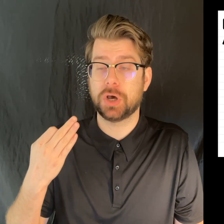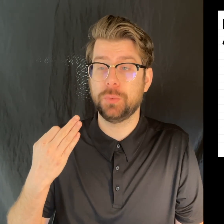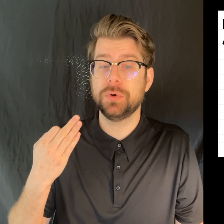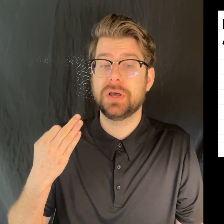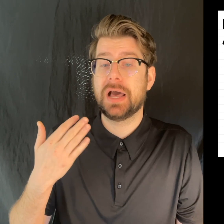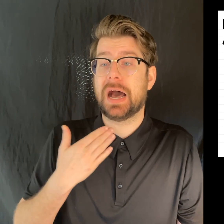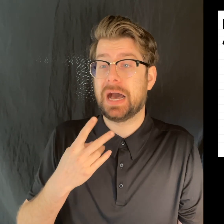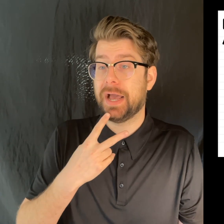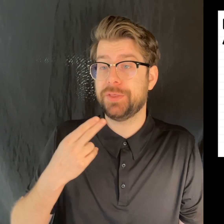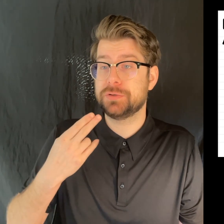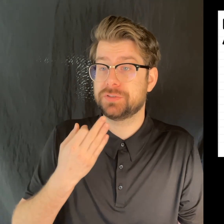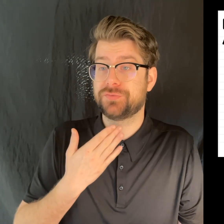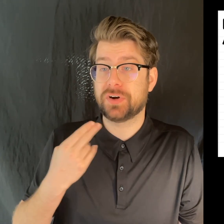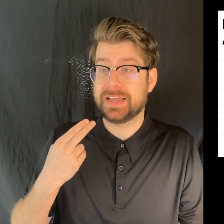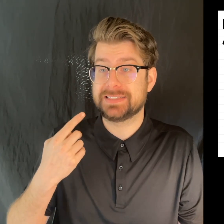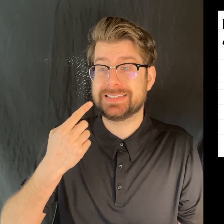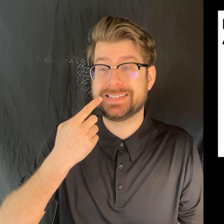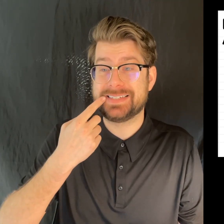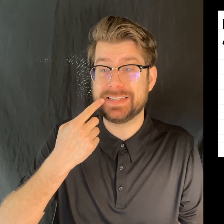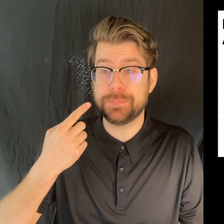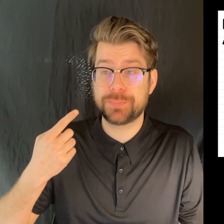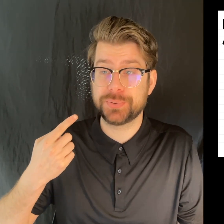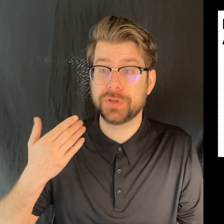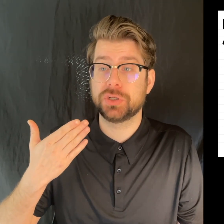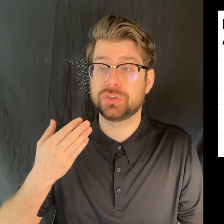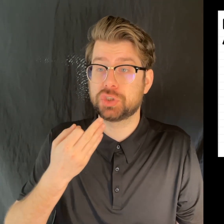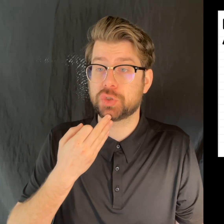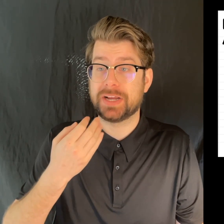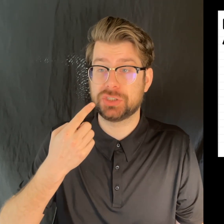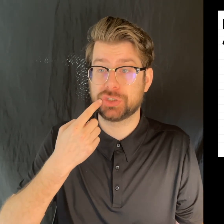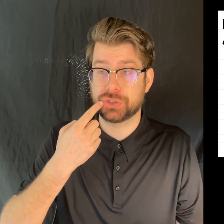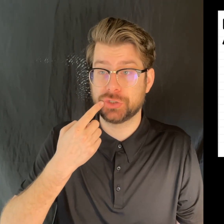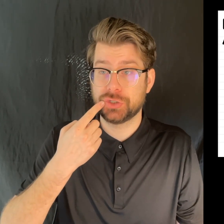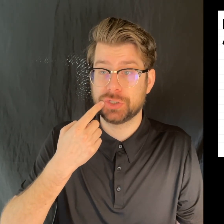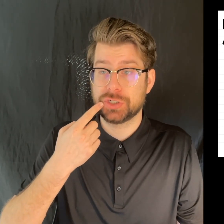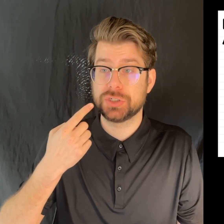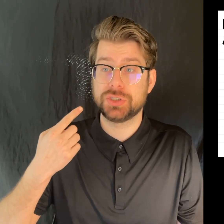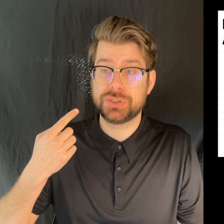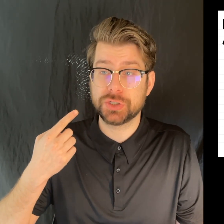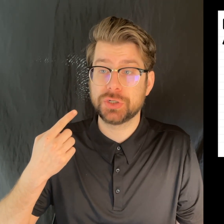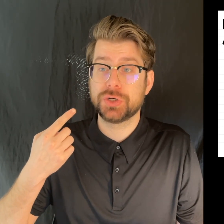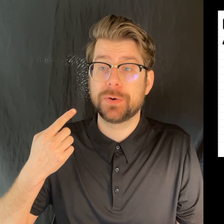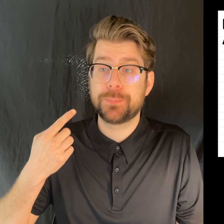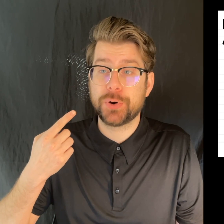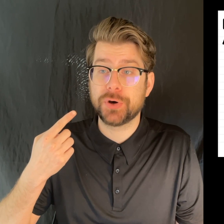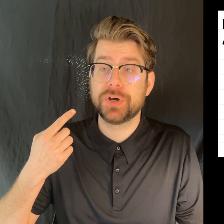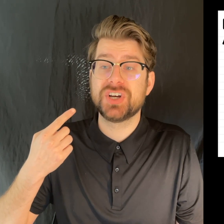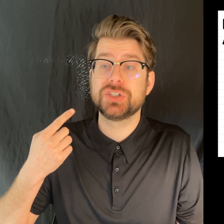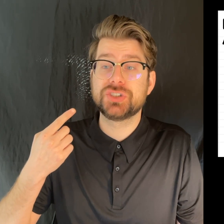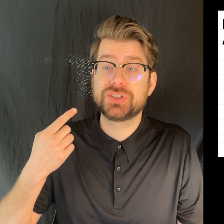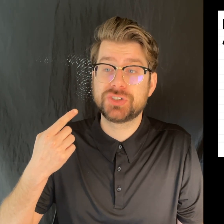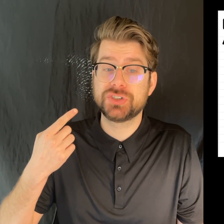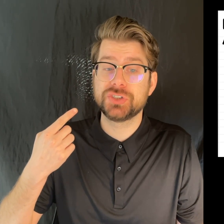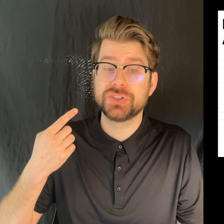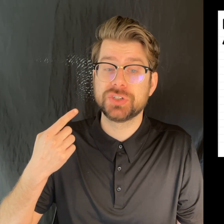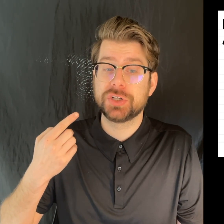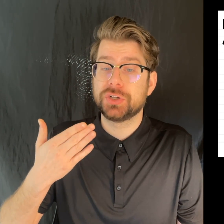So I use the phrase deep treasure, d, p, zh,